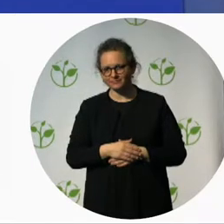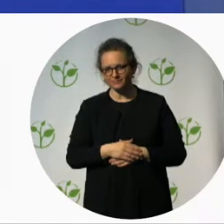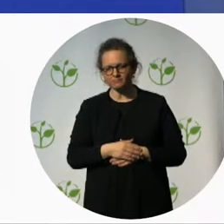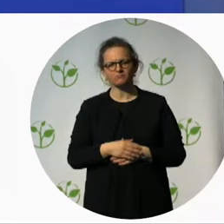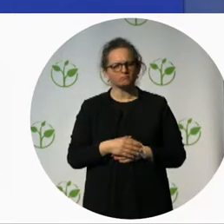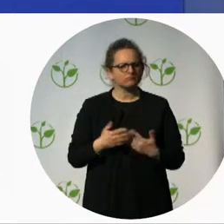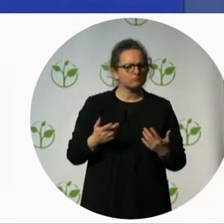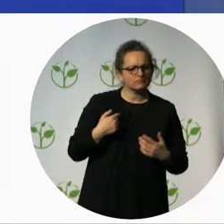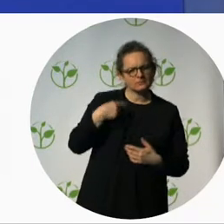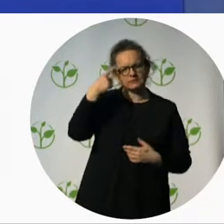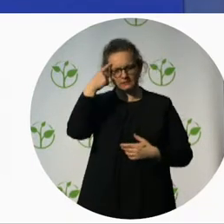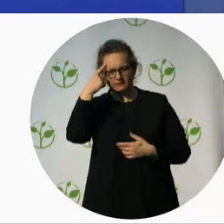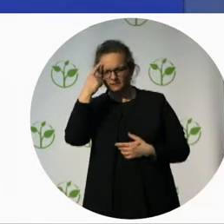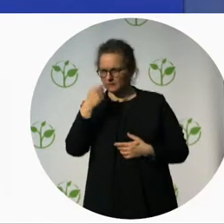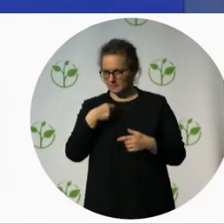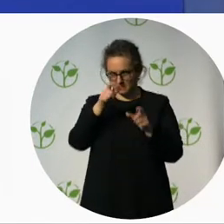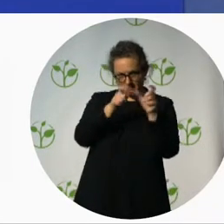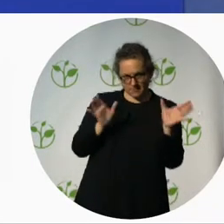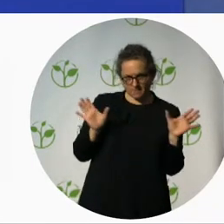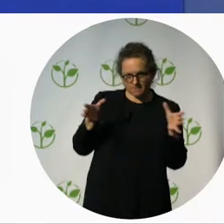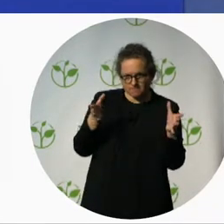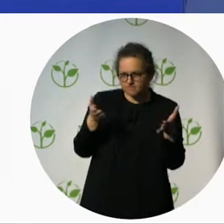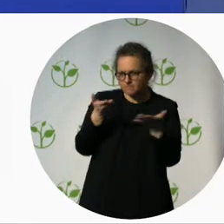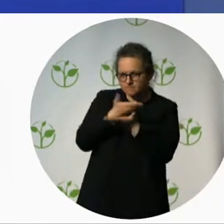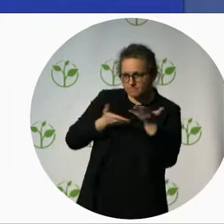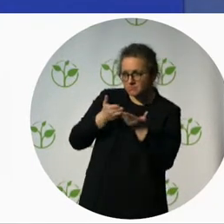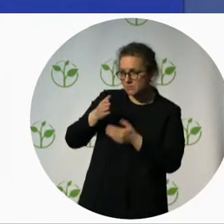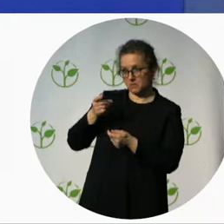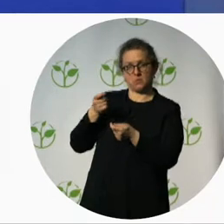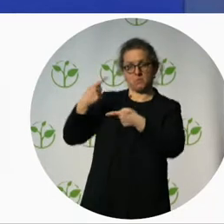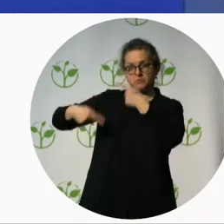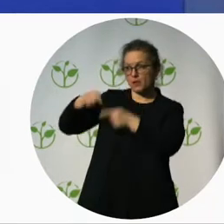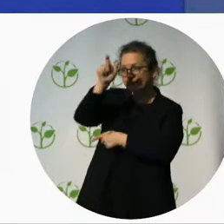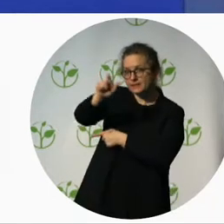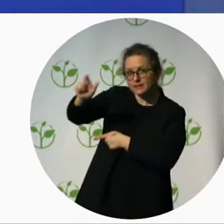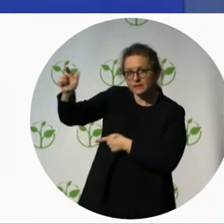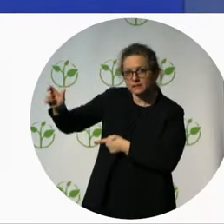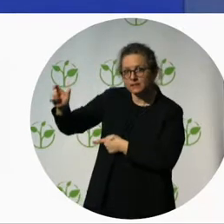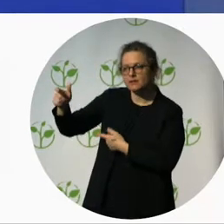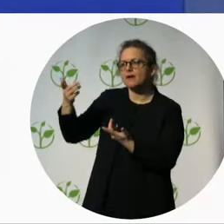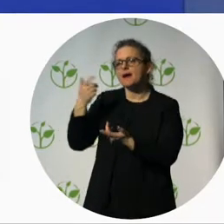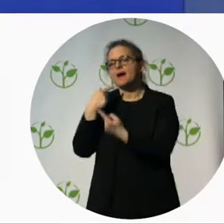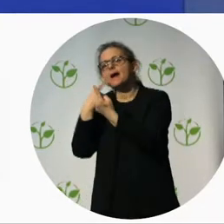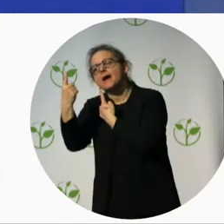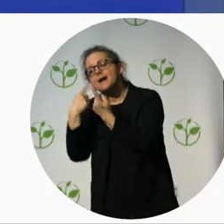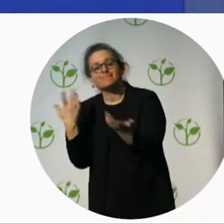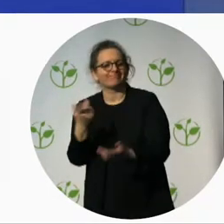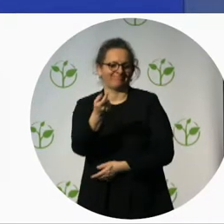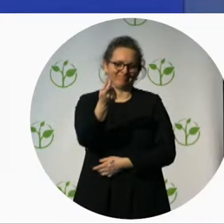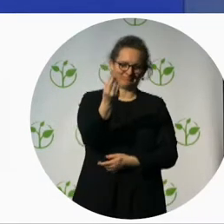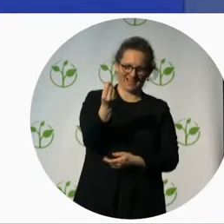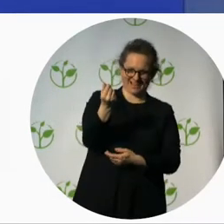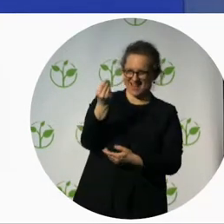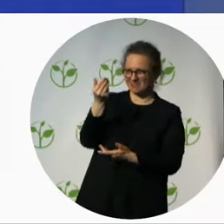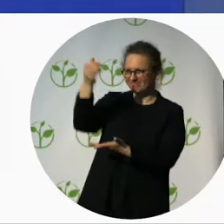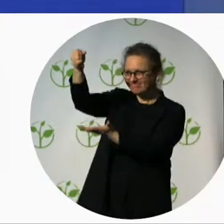politicians, we have to talk about numbers. According to the World Health Organization and the World Bank, there are 1 billion persons with